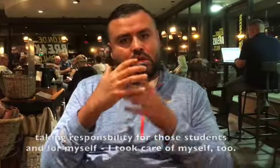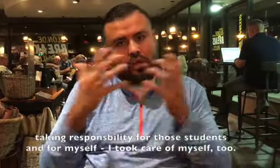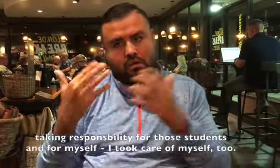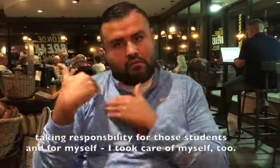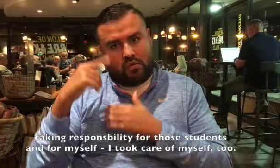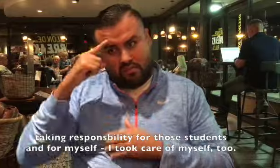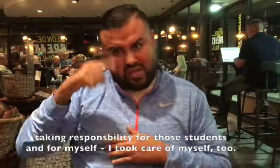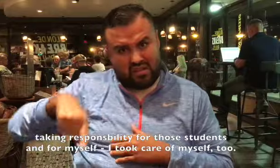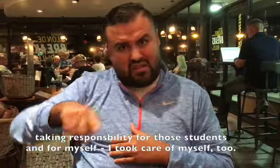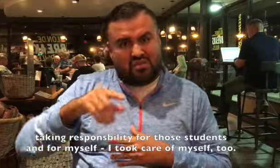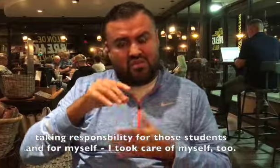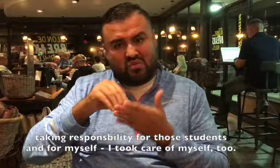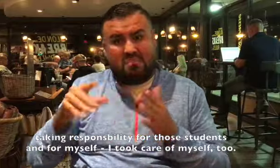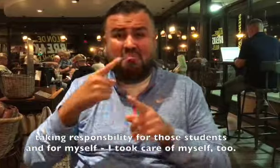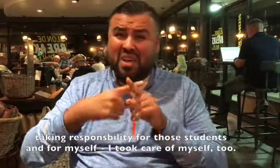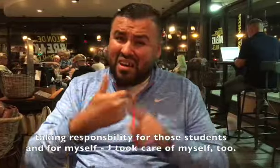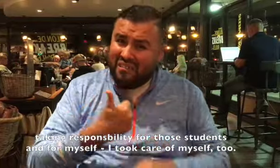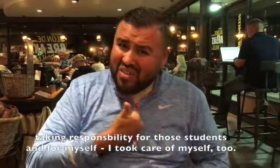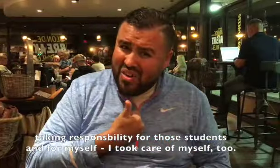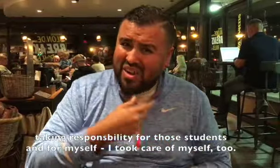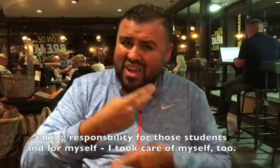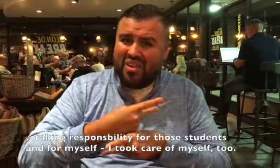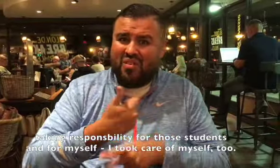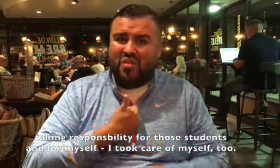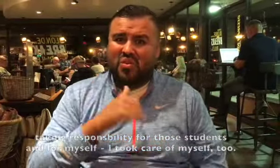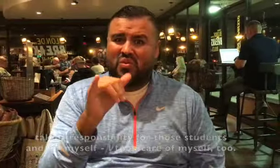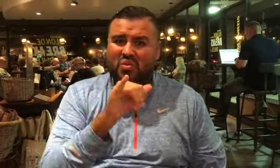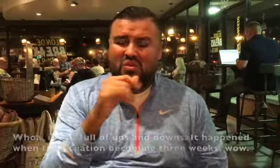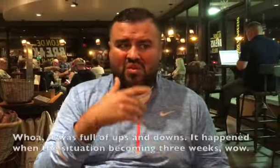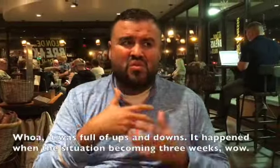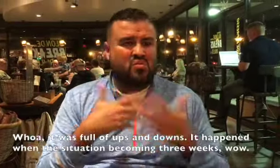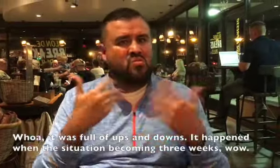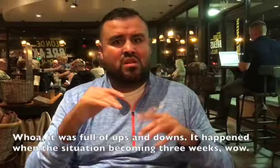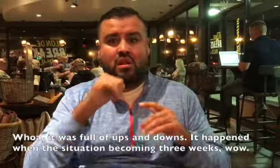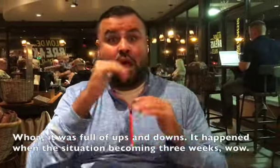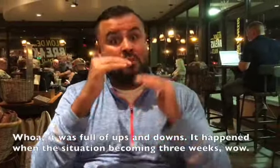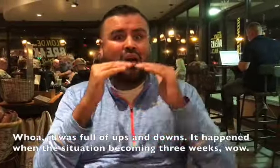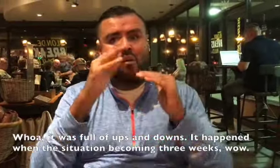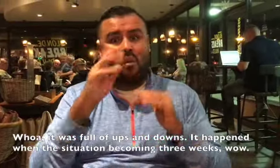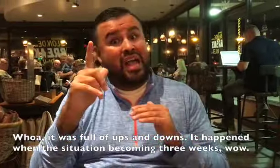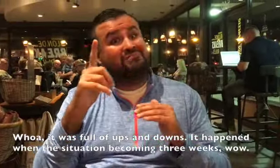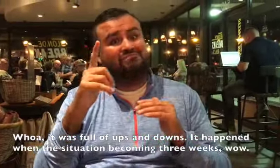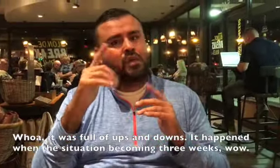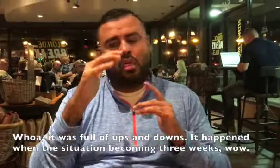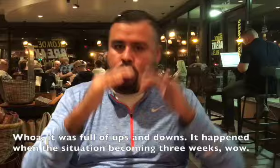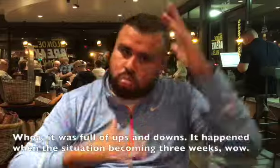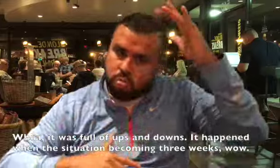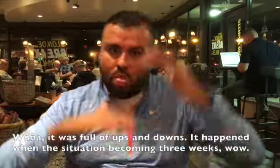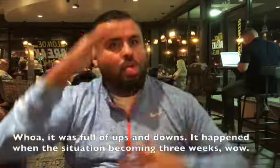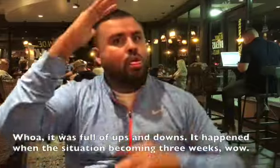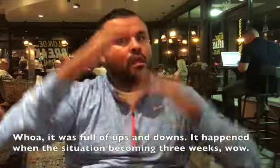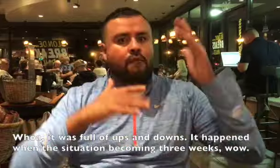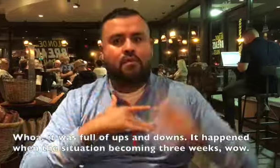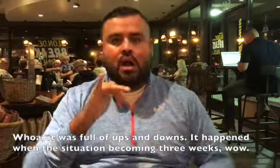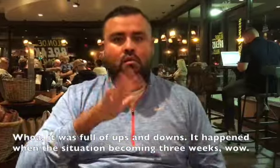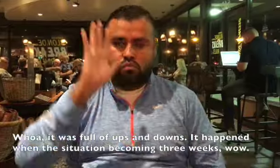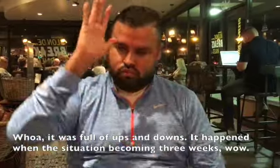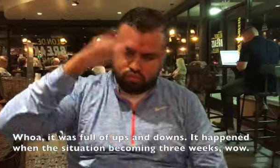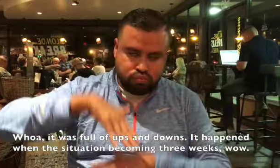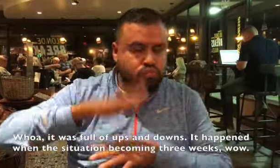I felt burdened, taking the responsibility for those students and myself. Well, it was not easy. It was full of ups and downs. It